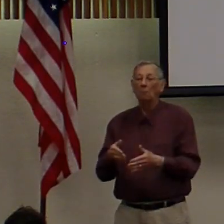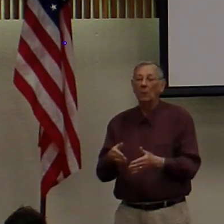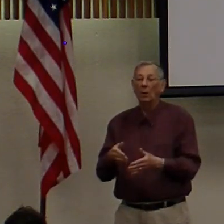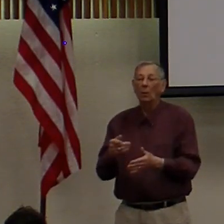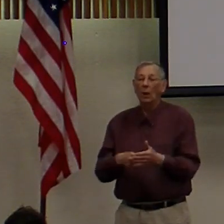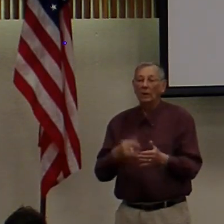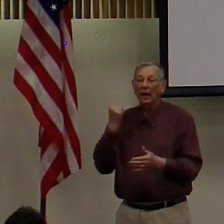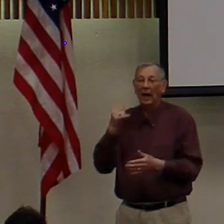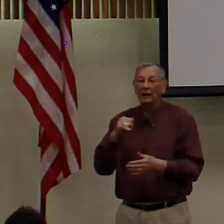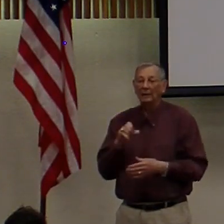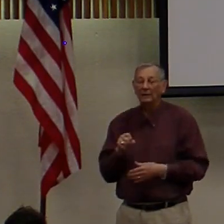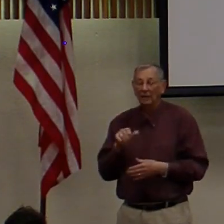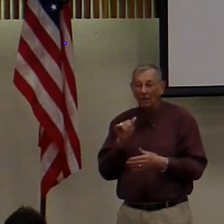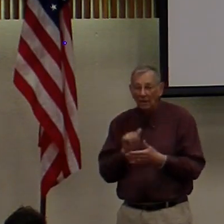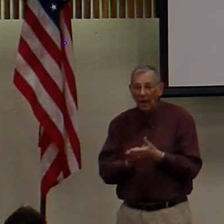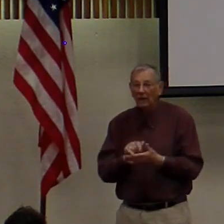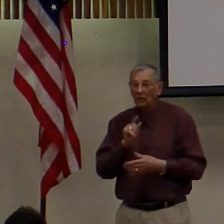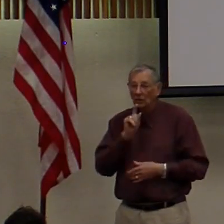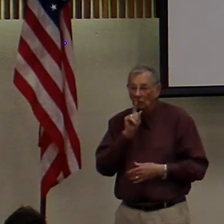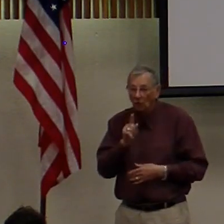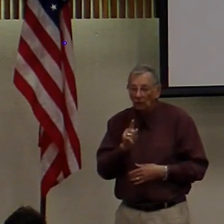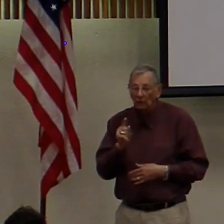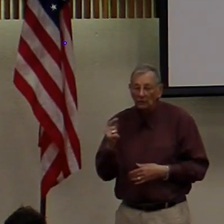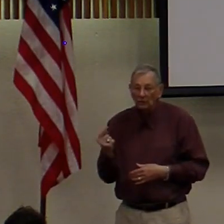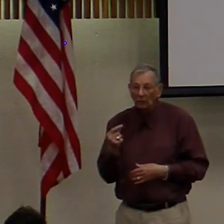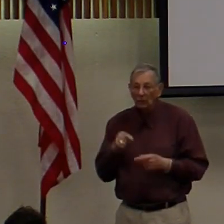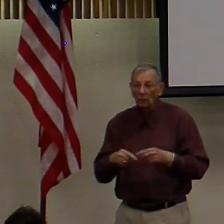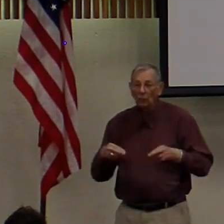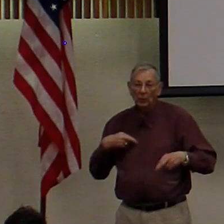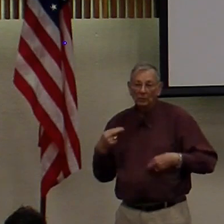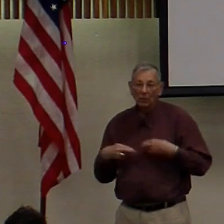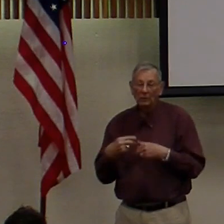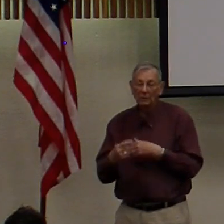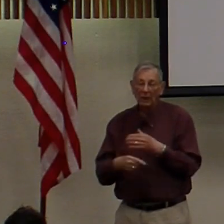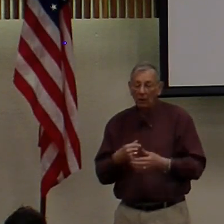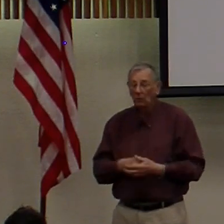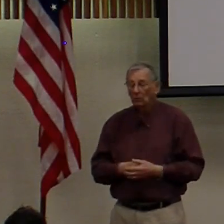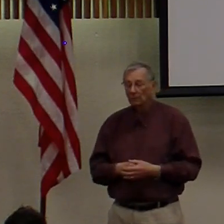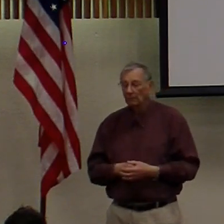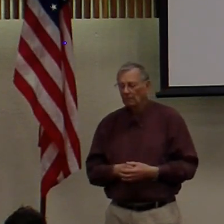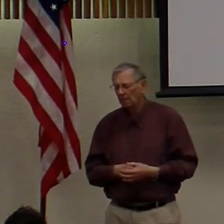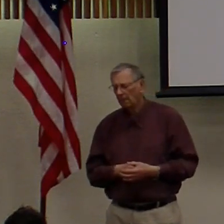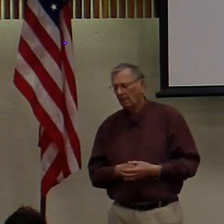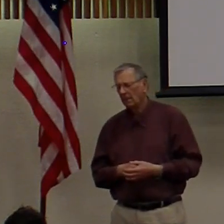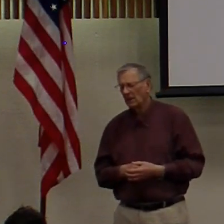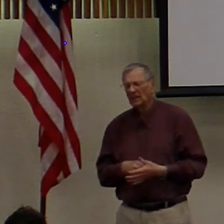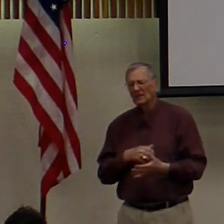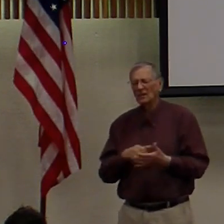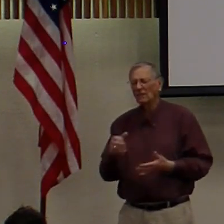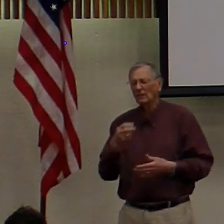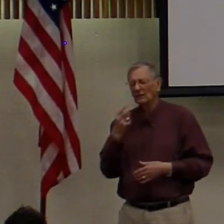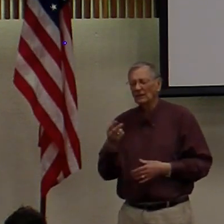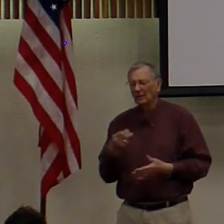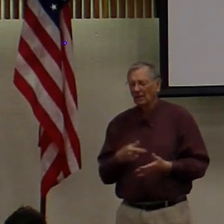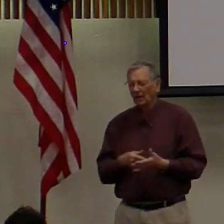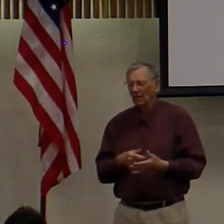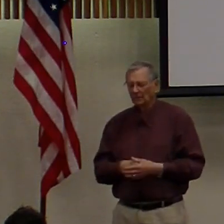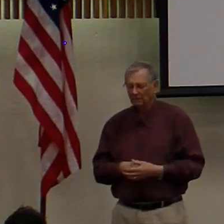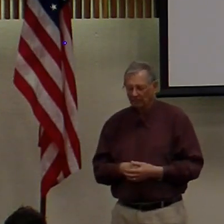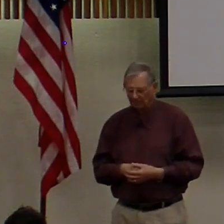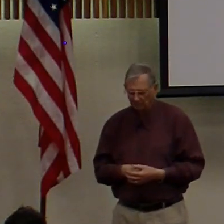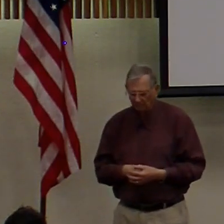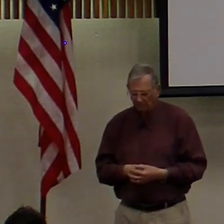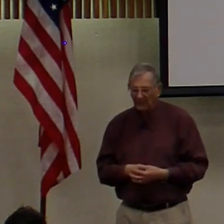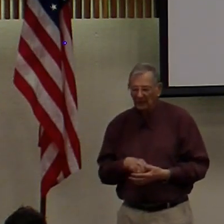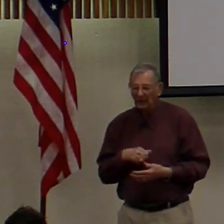is, because that is certainly something to rejoice about. Now, it's tough for us to see it in that perspective